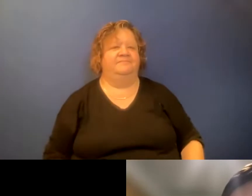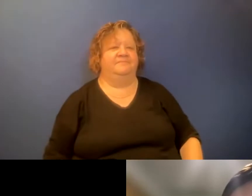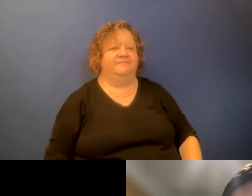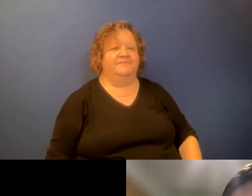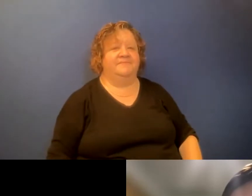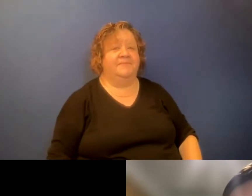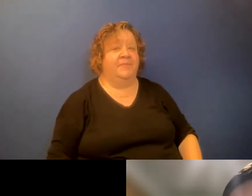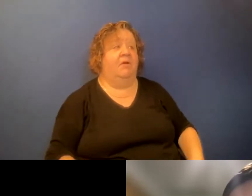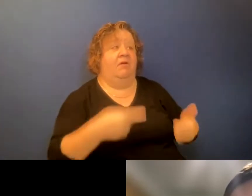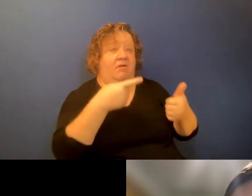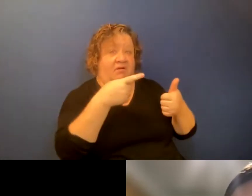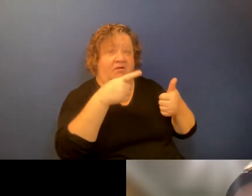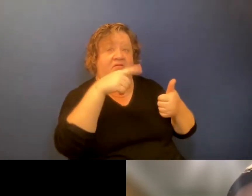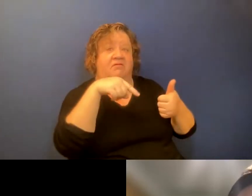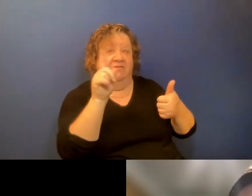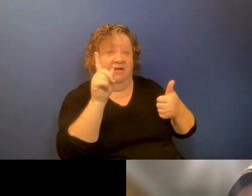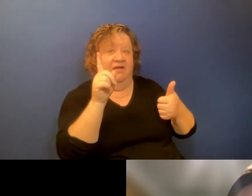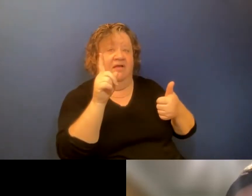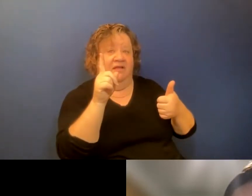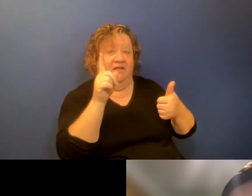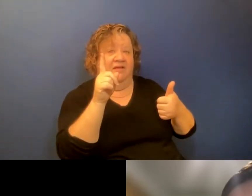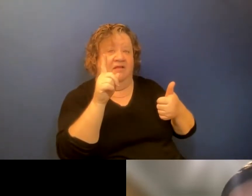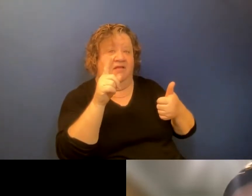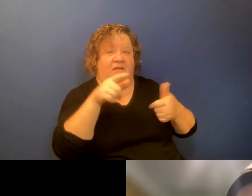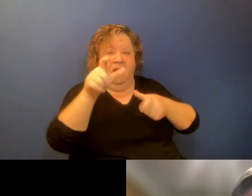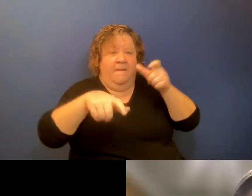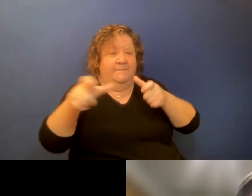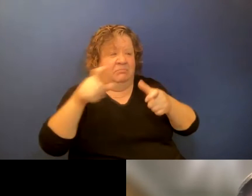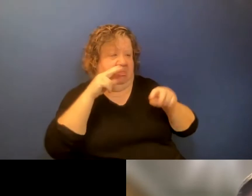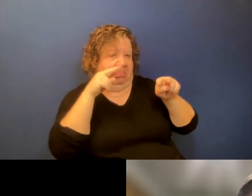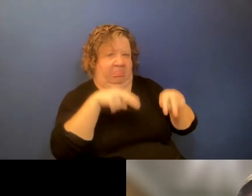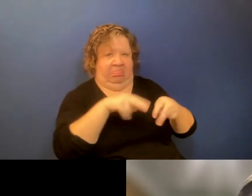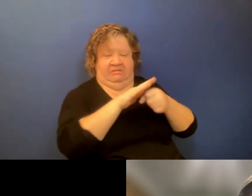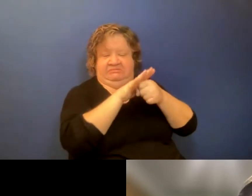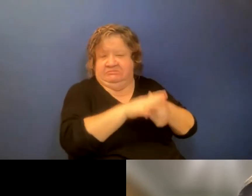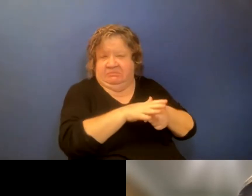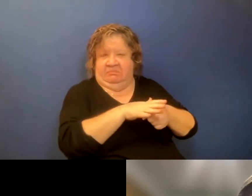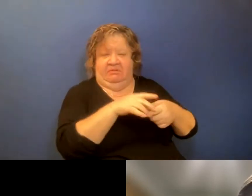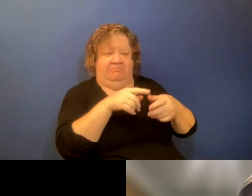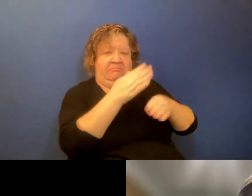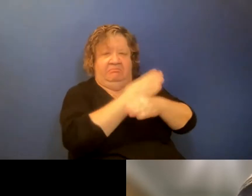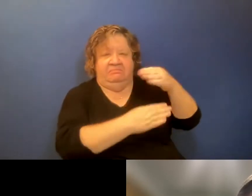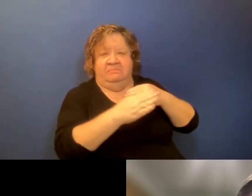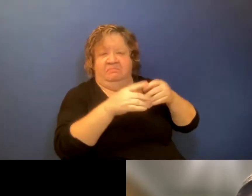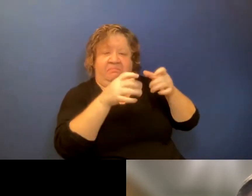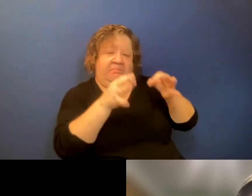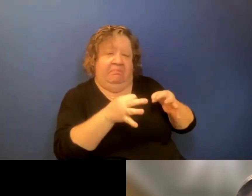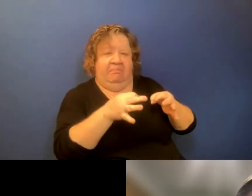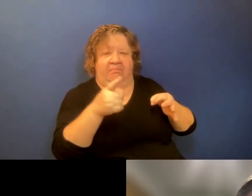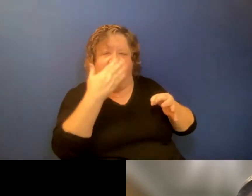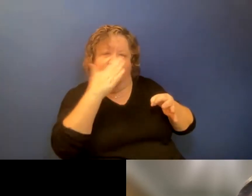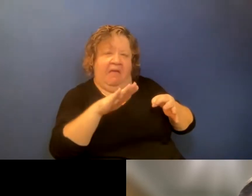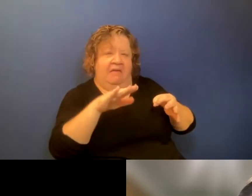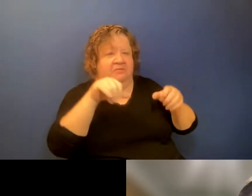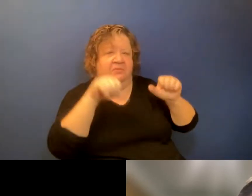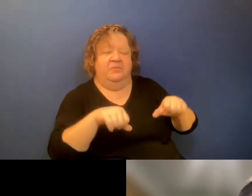and discrimination that children with disabilities and families and youth experience really is deep rooted, right? And deep seated in this ableist